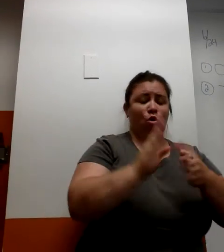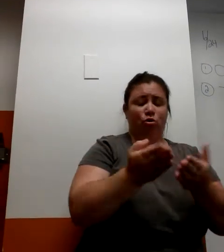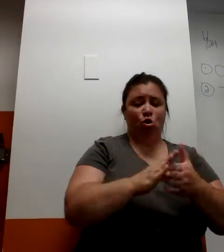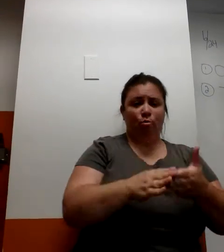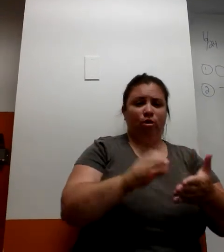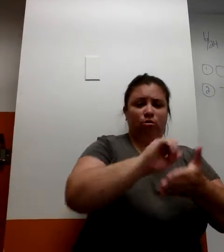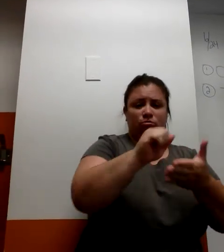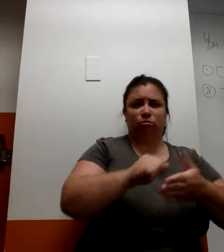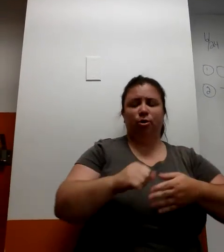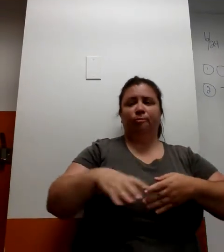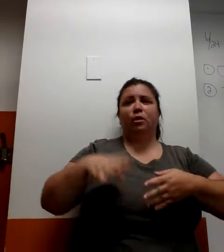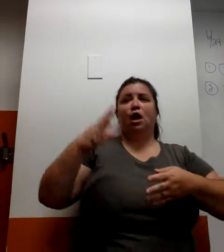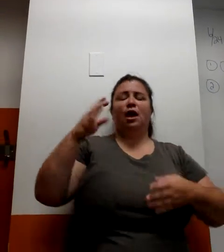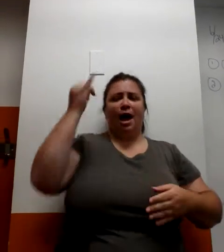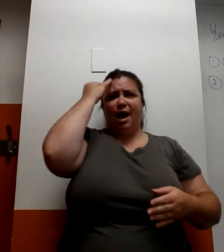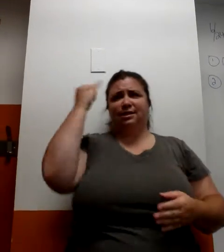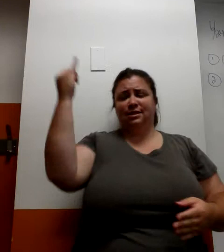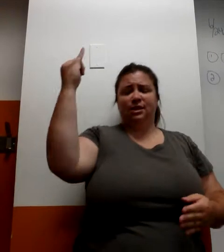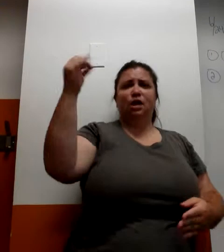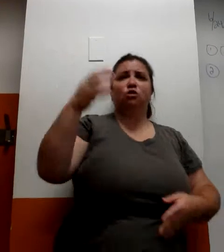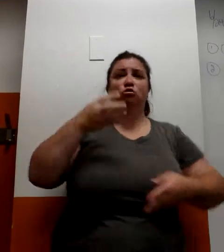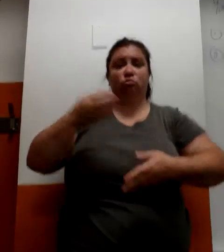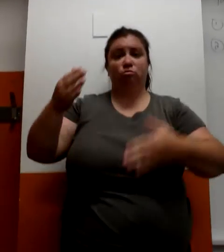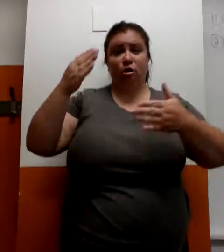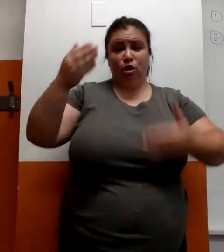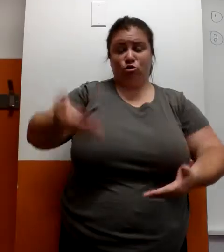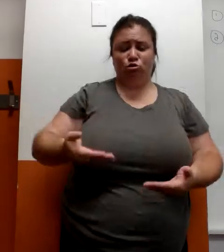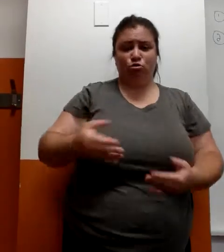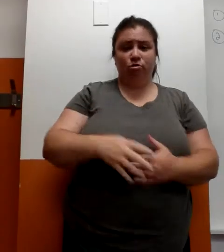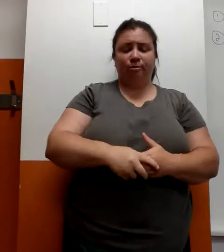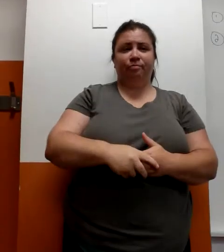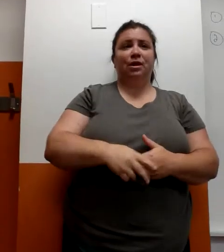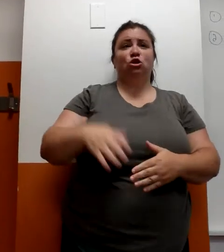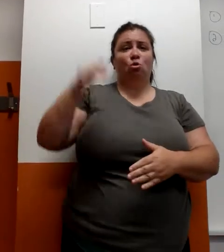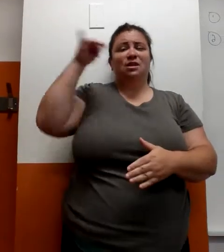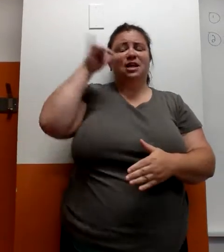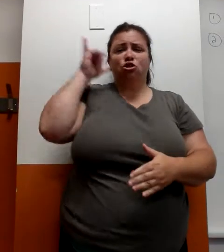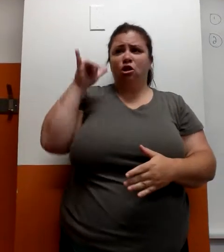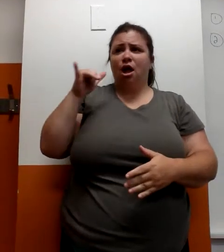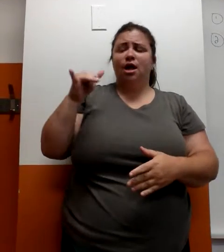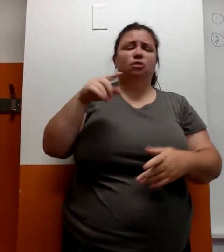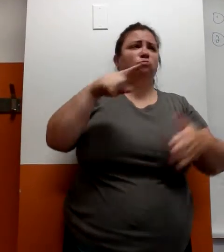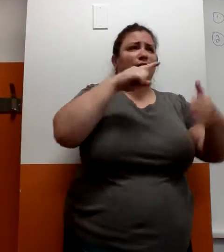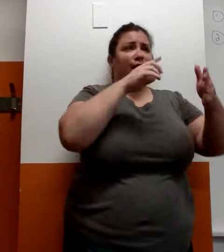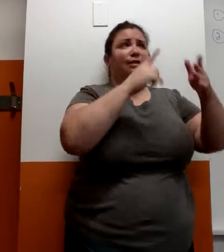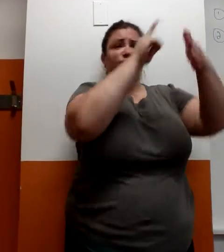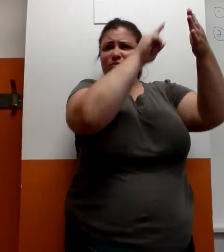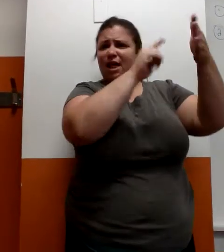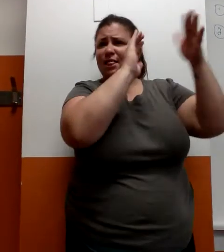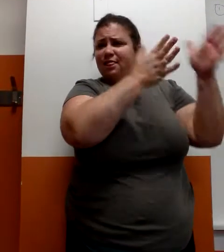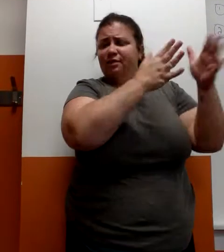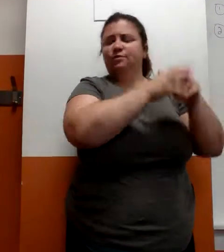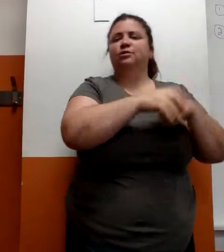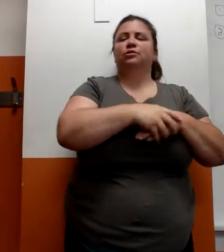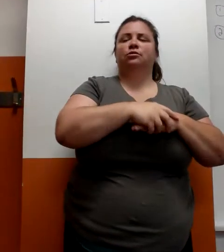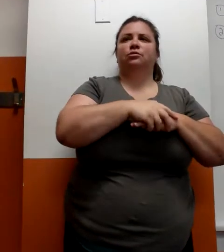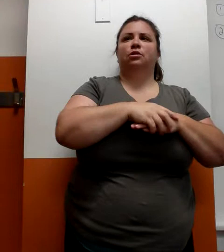more ideas. We left talking about this yesterday. What did we decide? What did we decide is the connection between